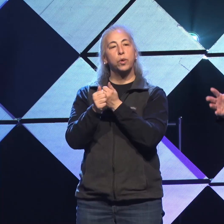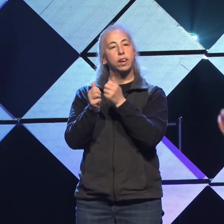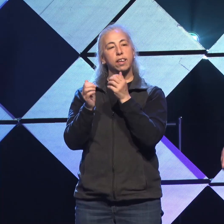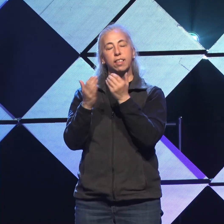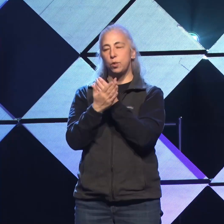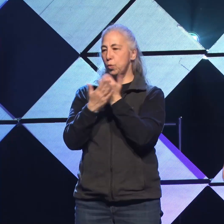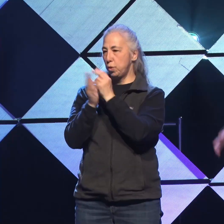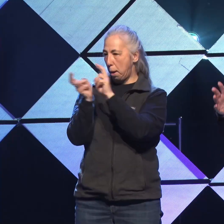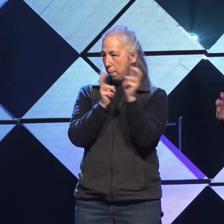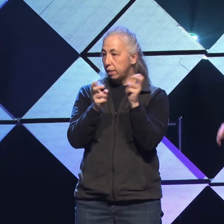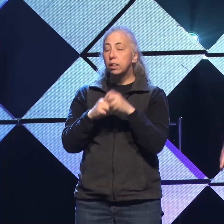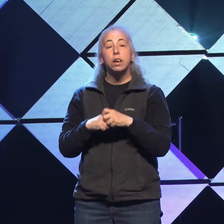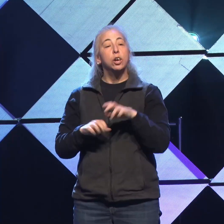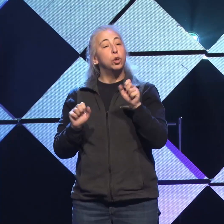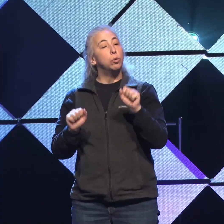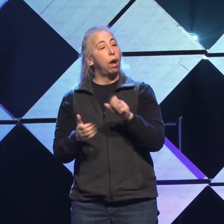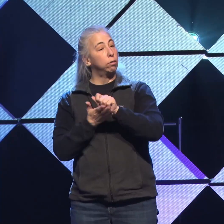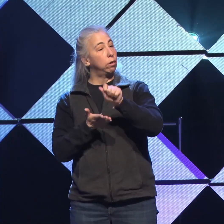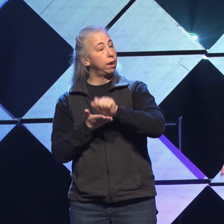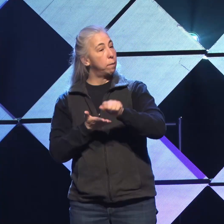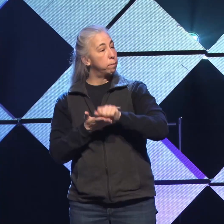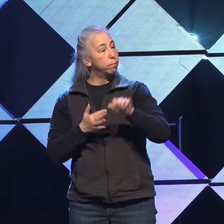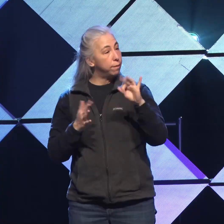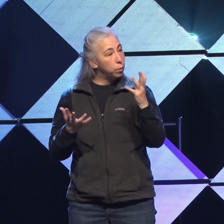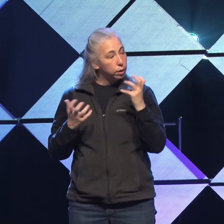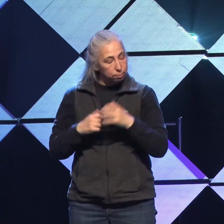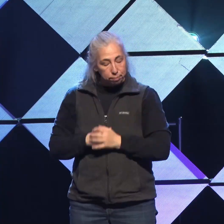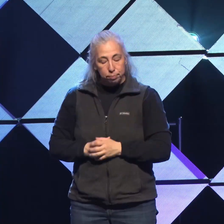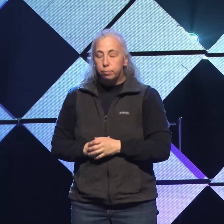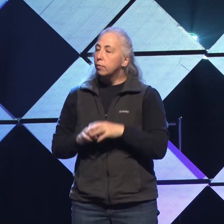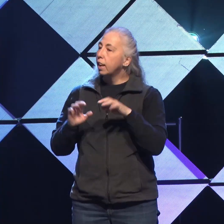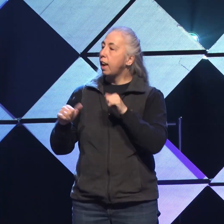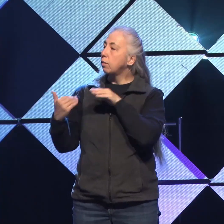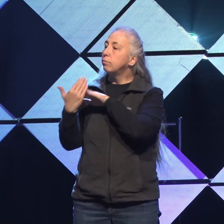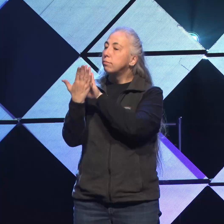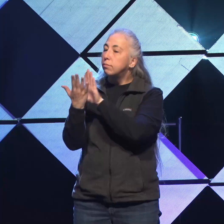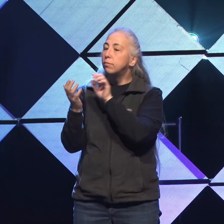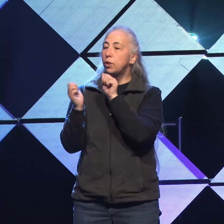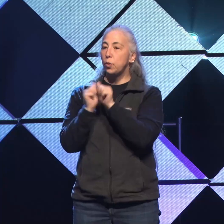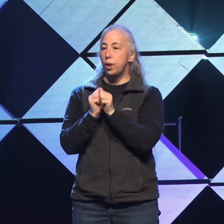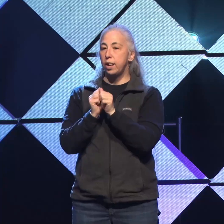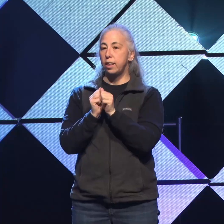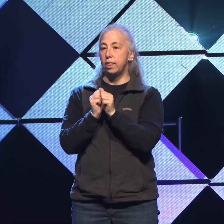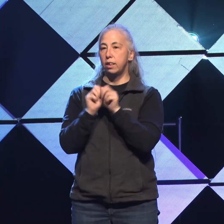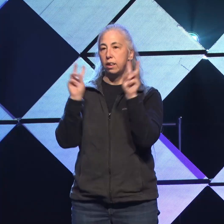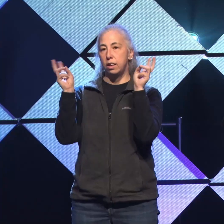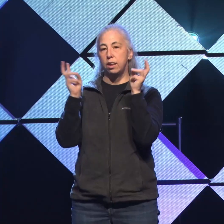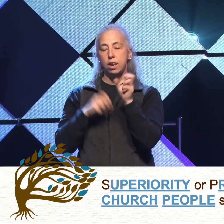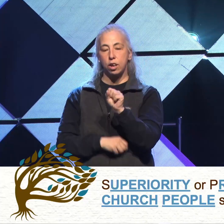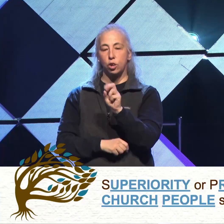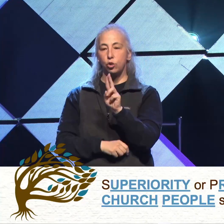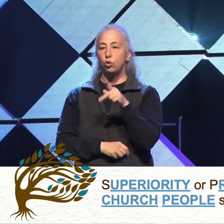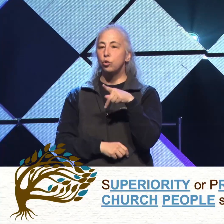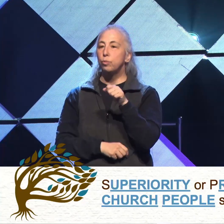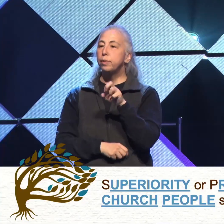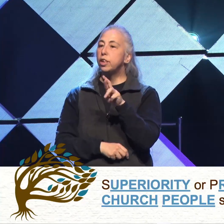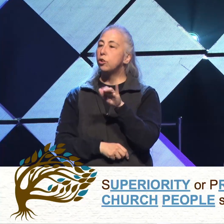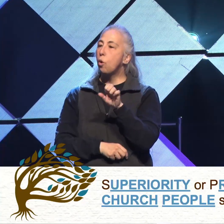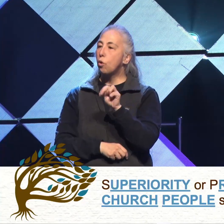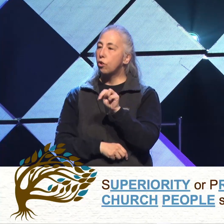can write this down if you're a note taker, we're going to deal with the issue of superiority, feelings